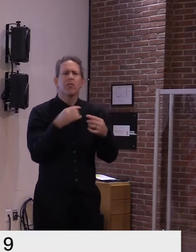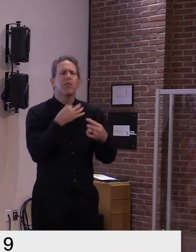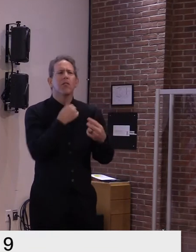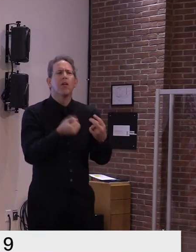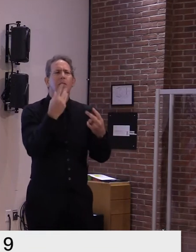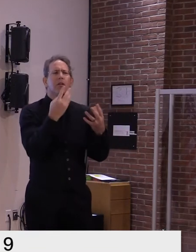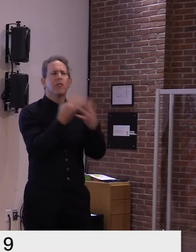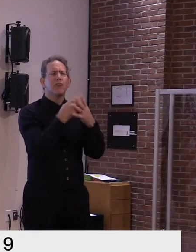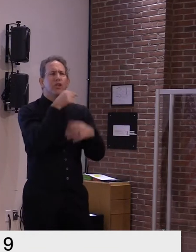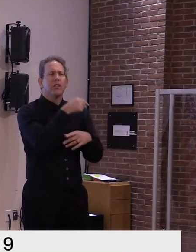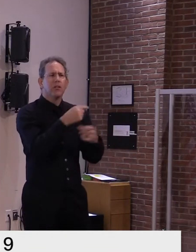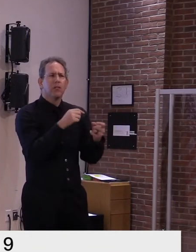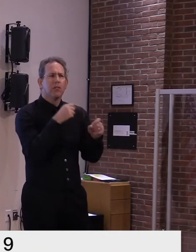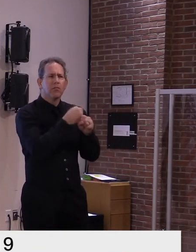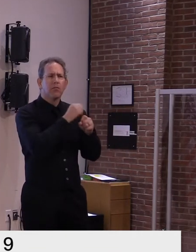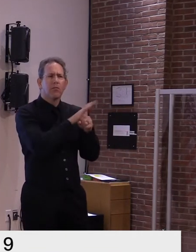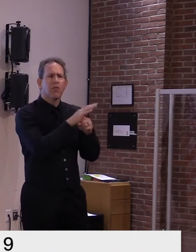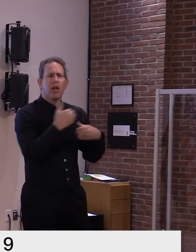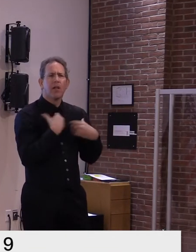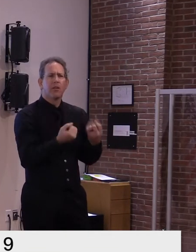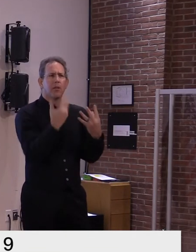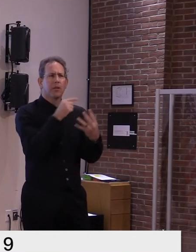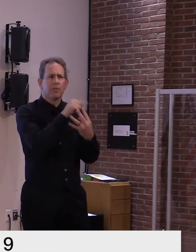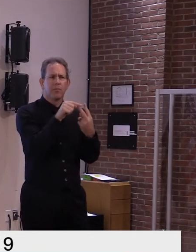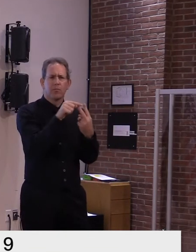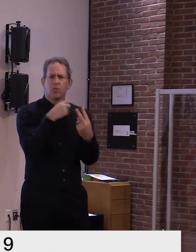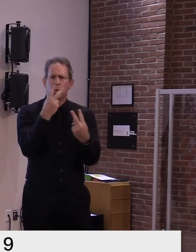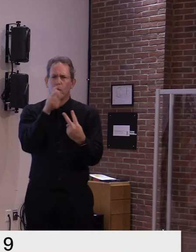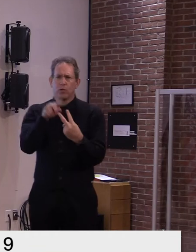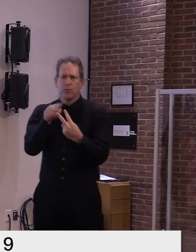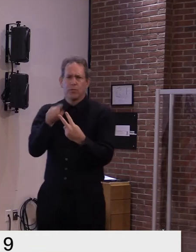testing positive at Marble Valley or Southern